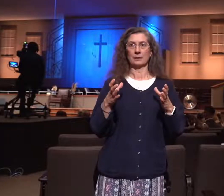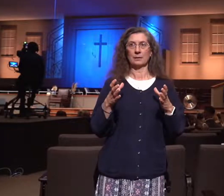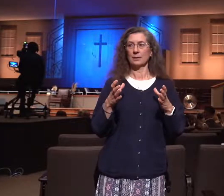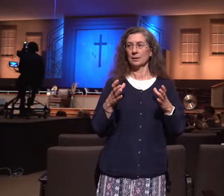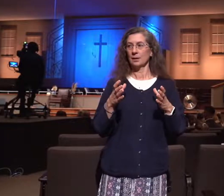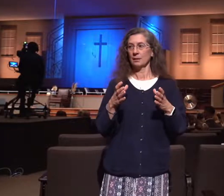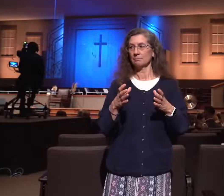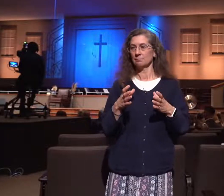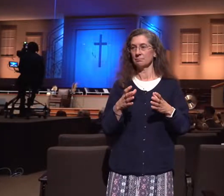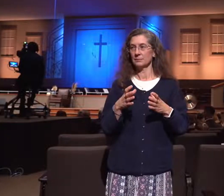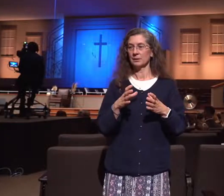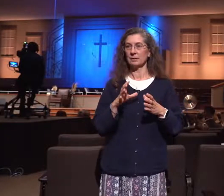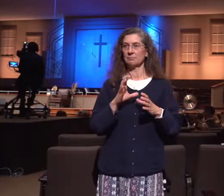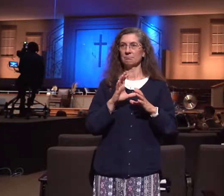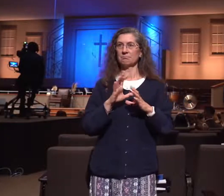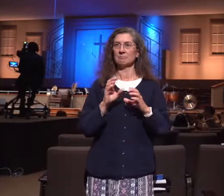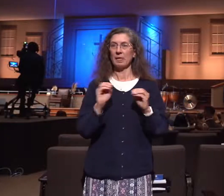radio.